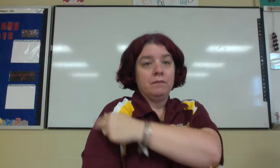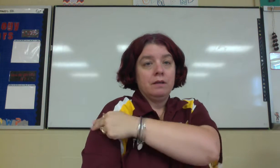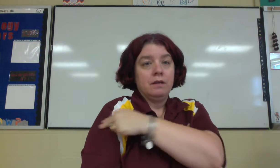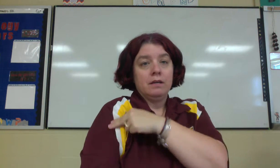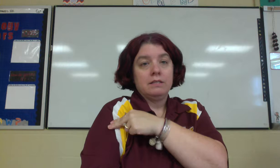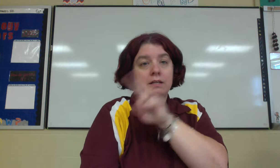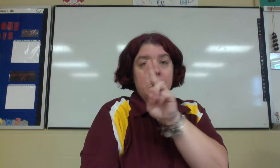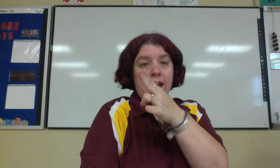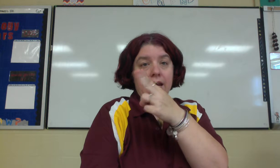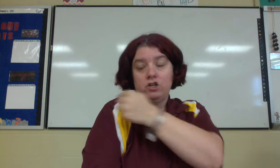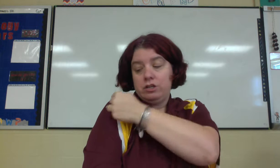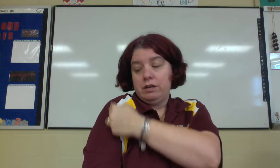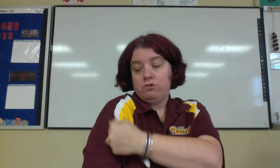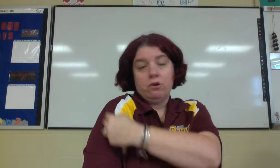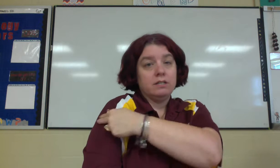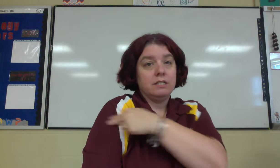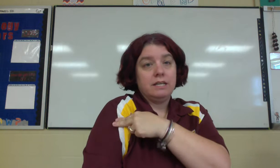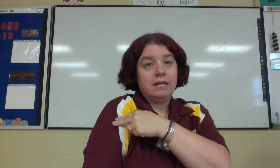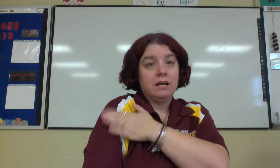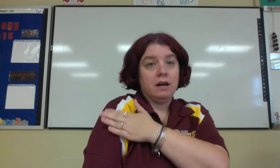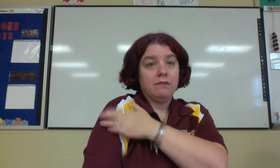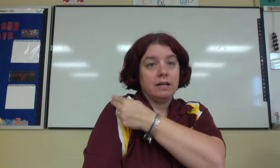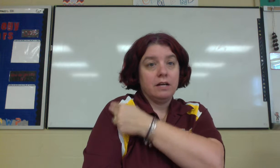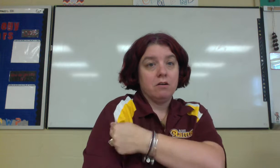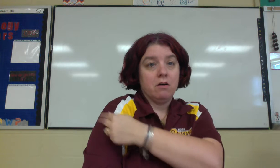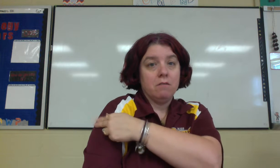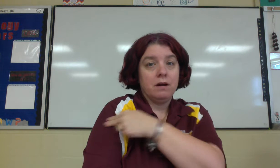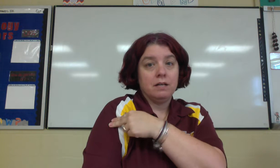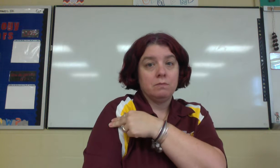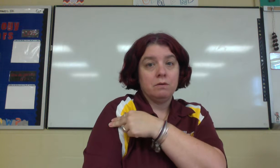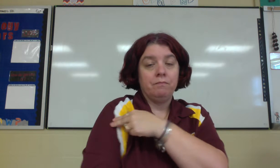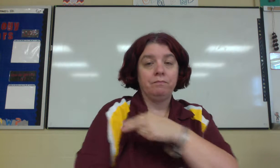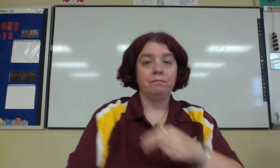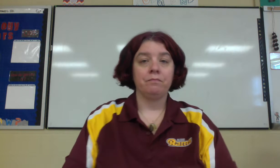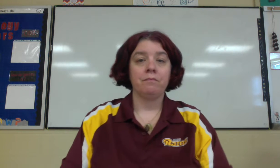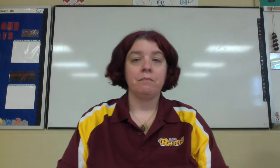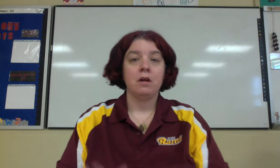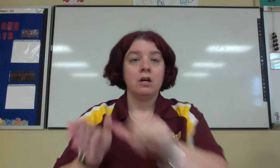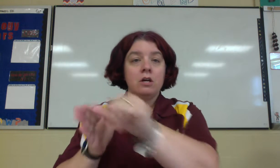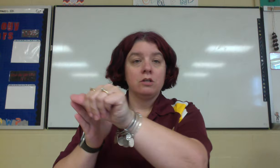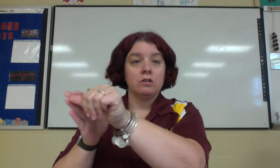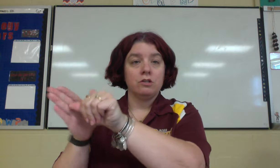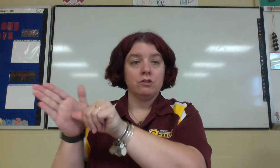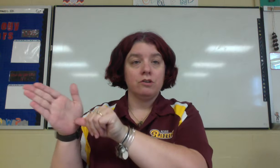hospital it's an h that draws a t on the side of your arm hospital surgery